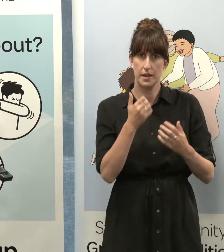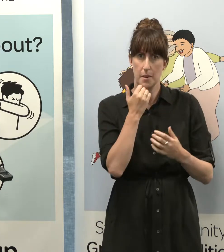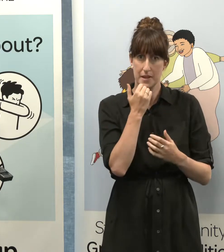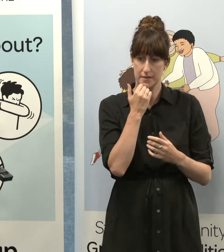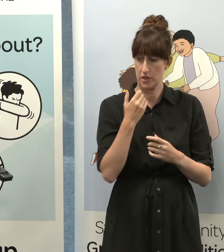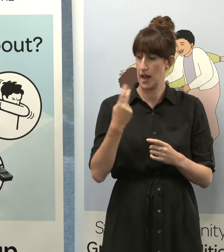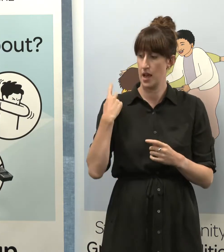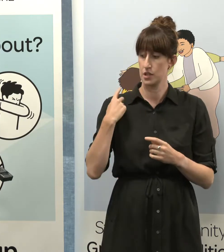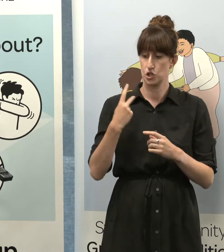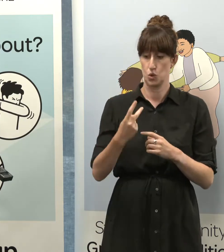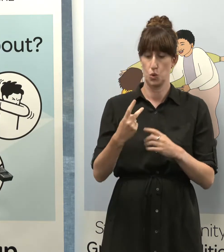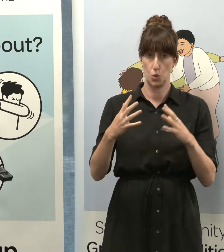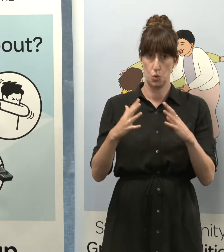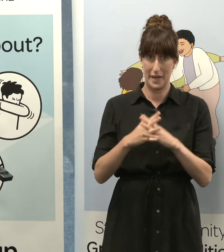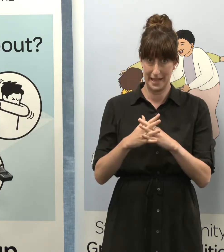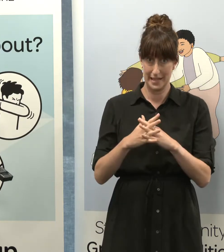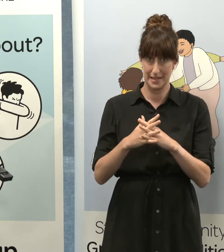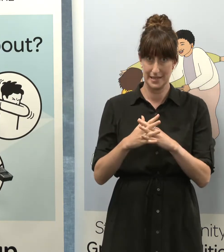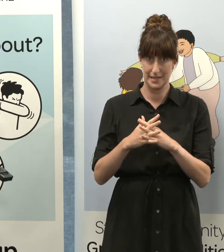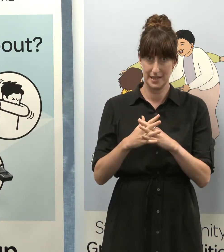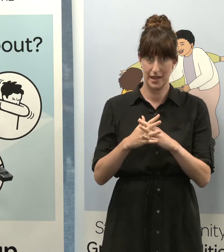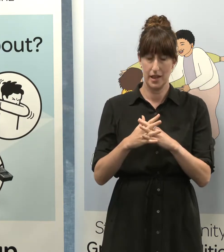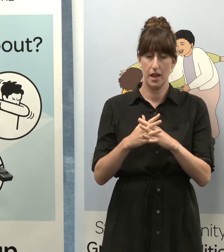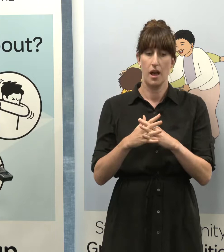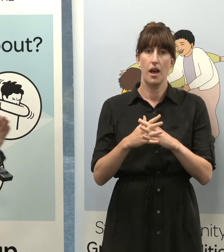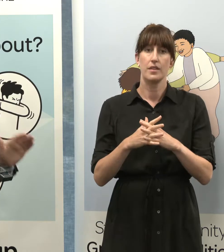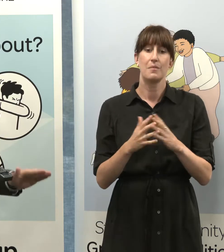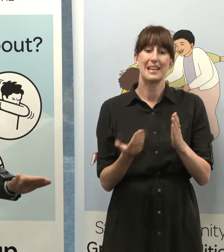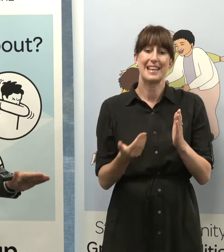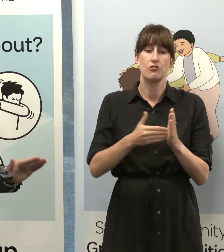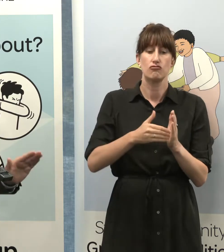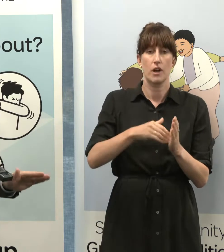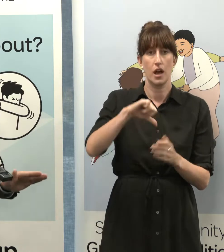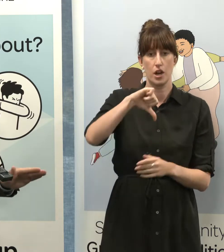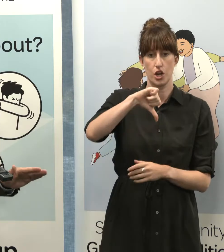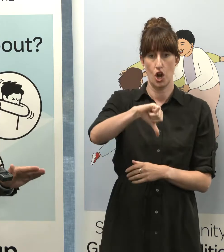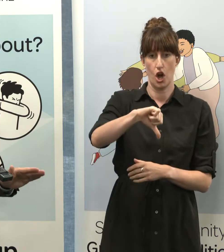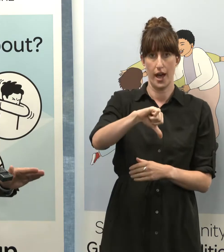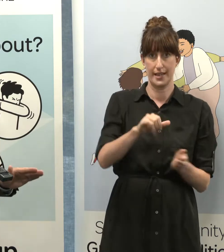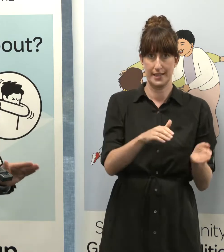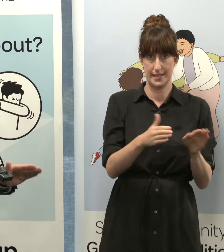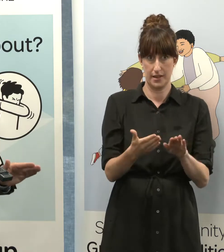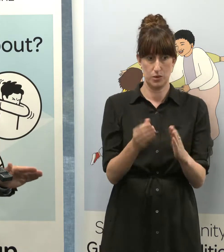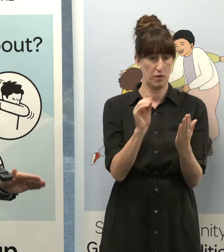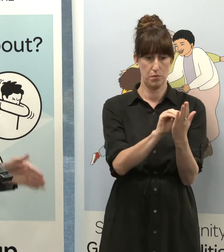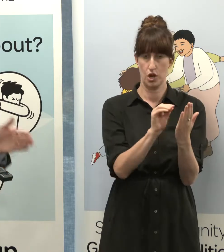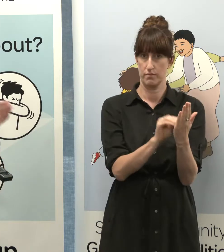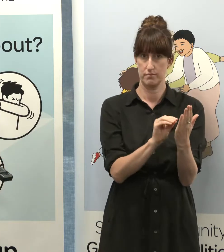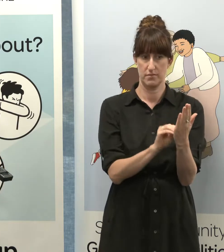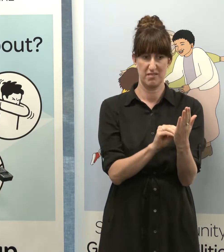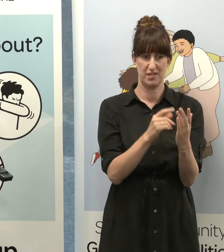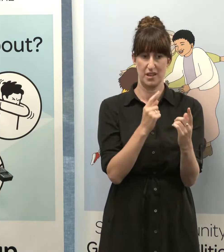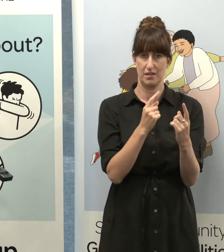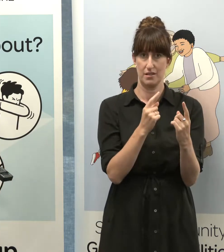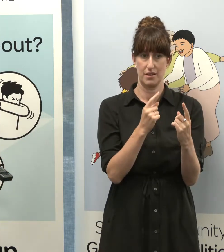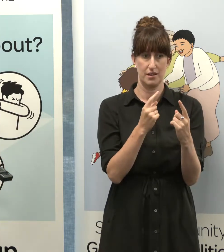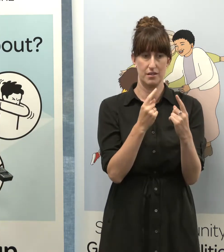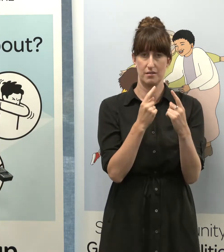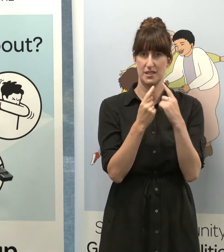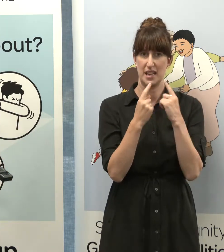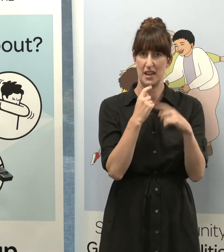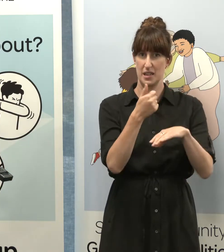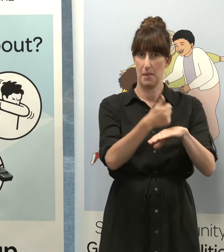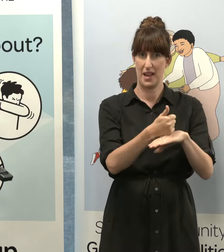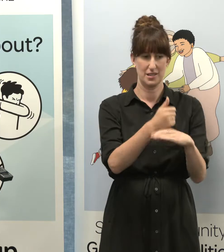2 weeks, there have been an additional 9 deaths that are recorded in our deaths database of people who have died within 28